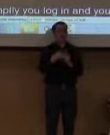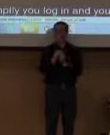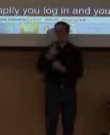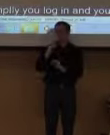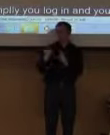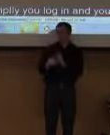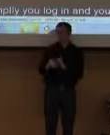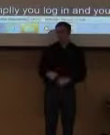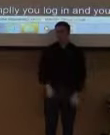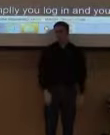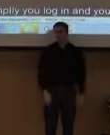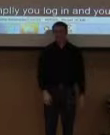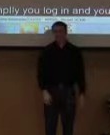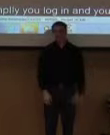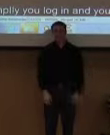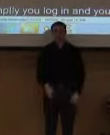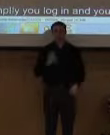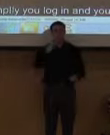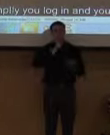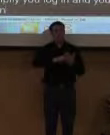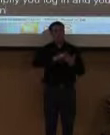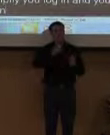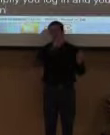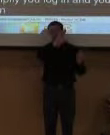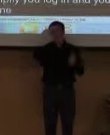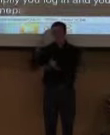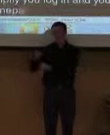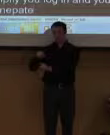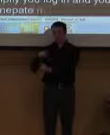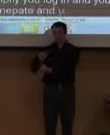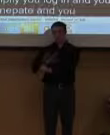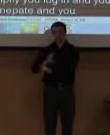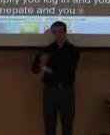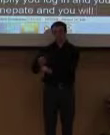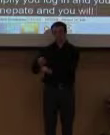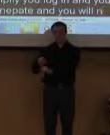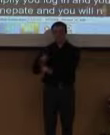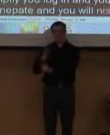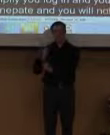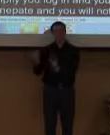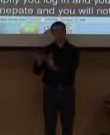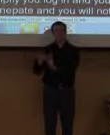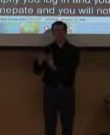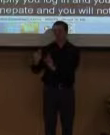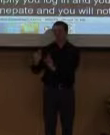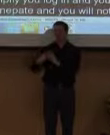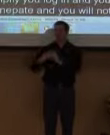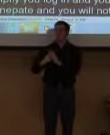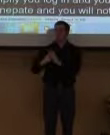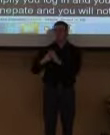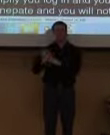your Google email. You'll notice in the lower right-hand corner a link to start a video